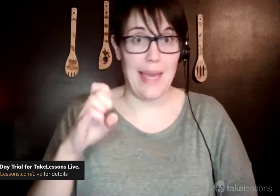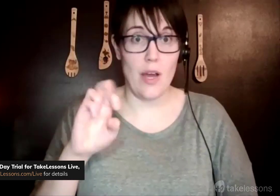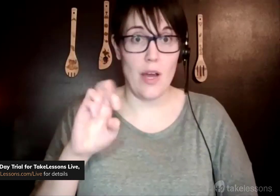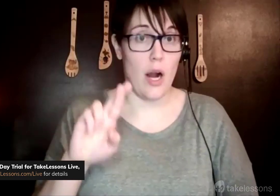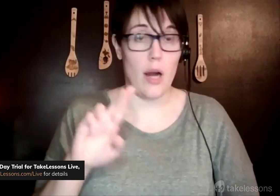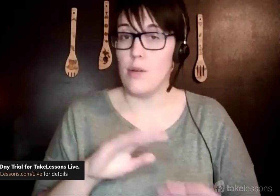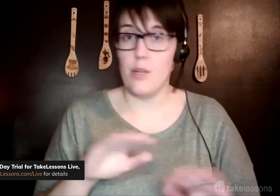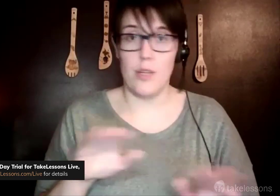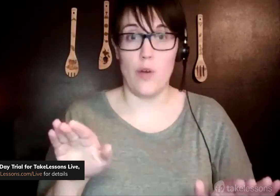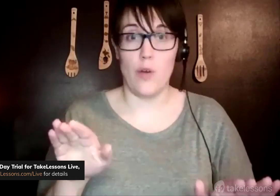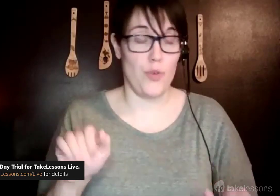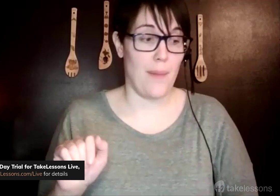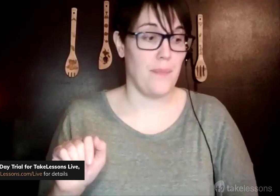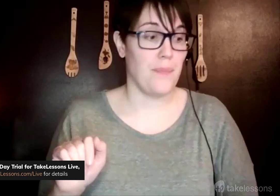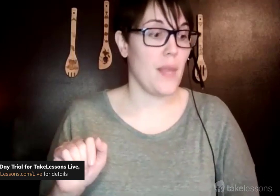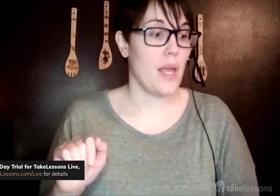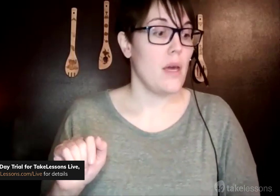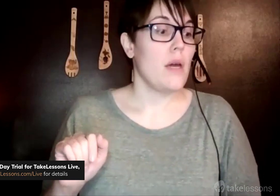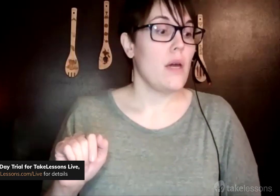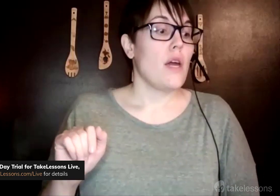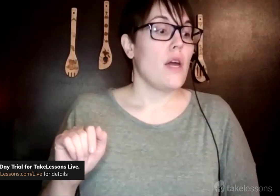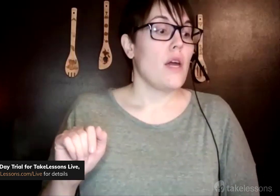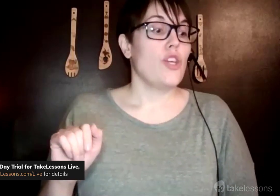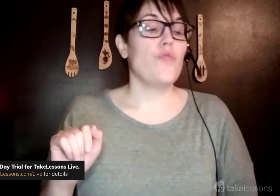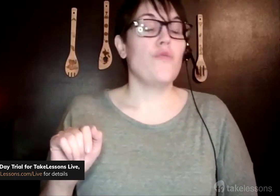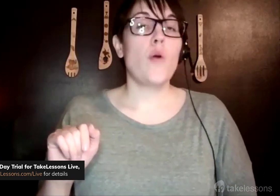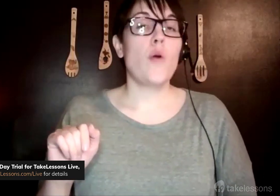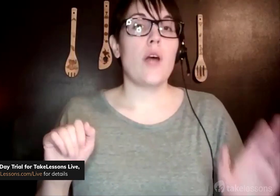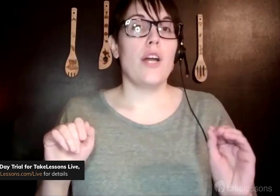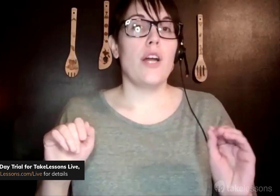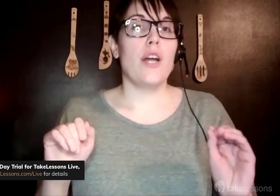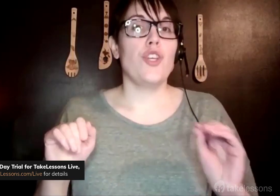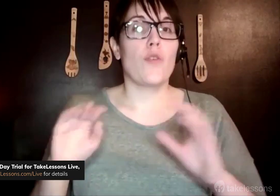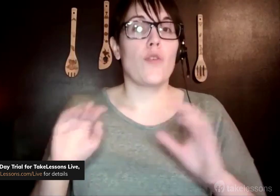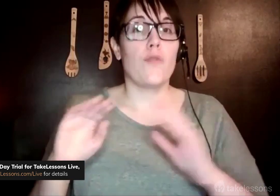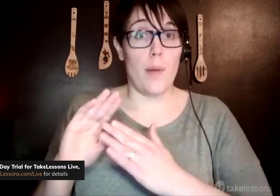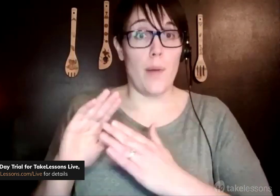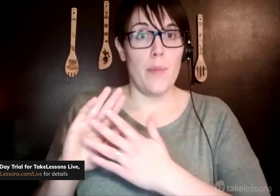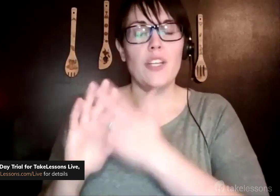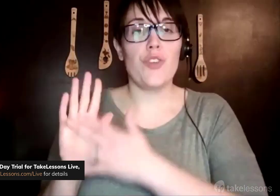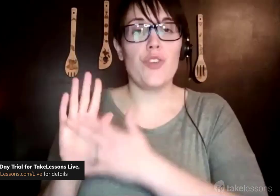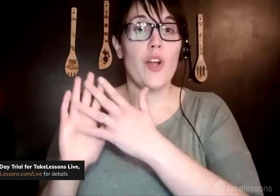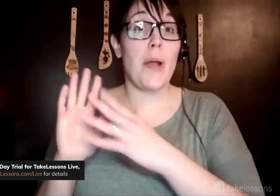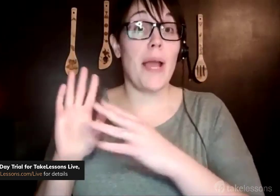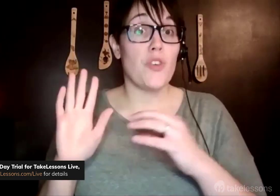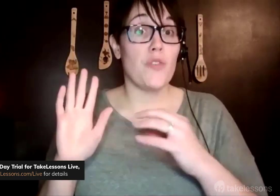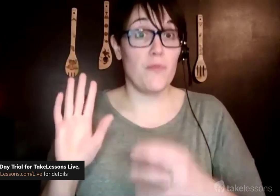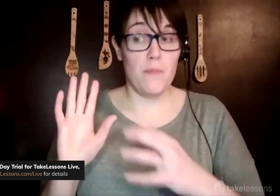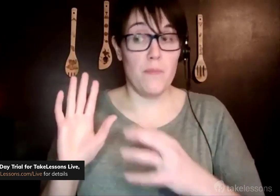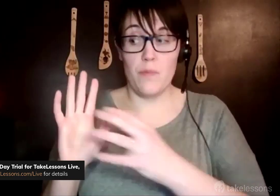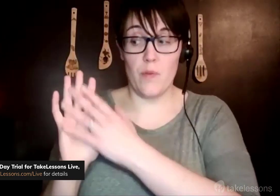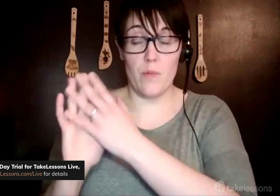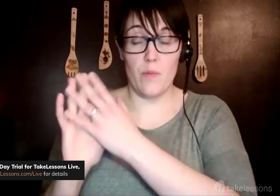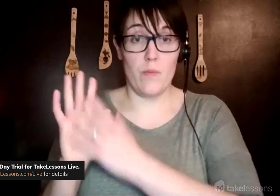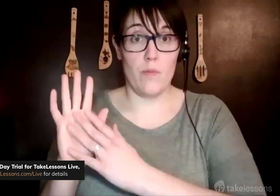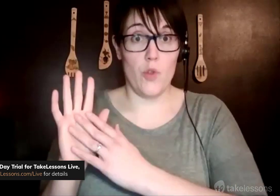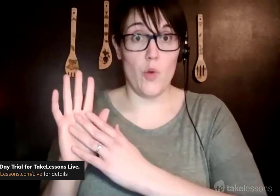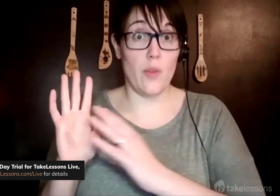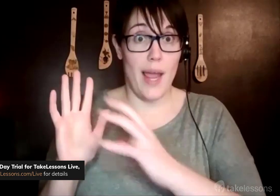P-R-O-P-E-R. You don't do that. You focus on your form, making sure that your hands are doing the right hand